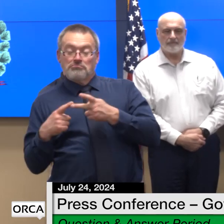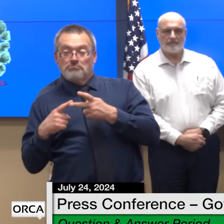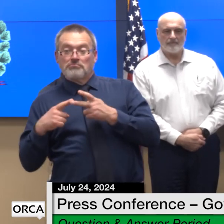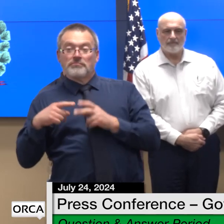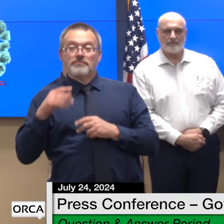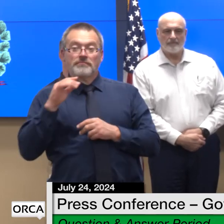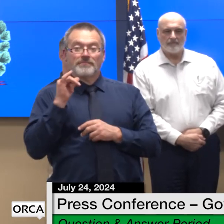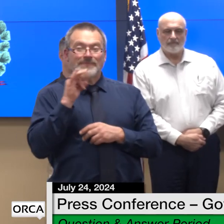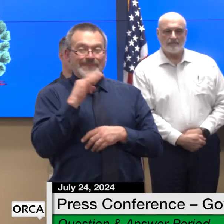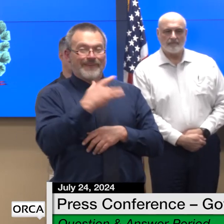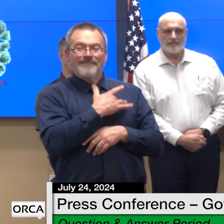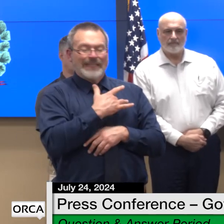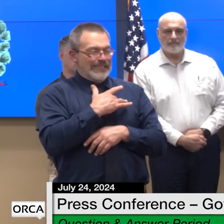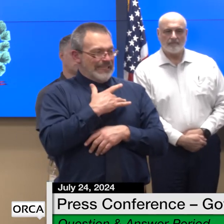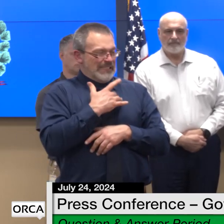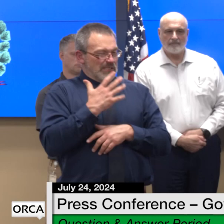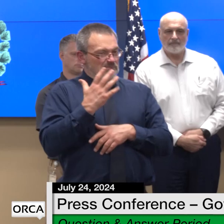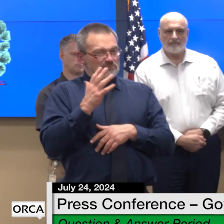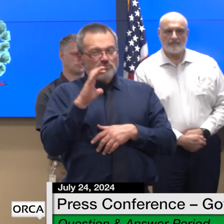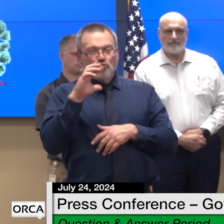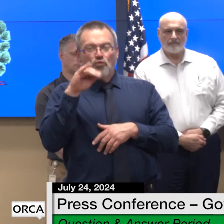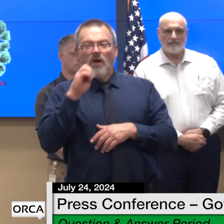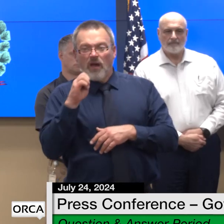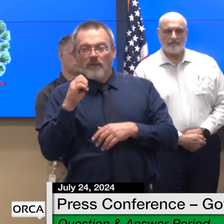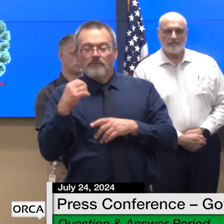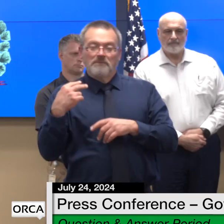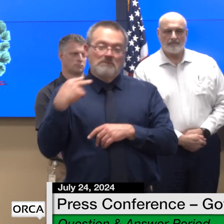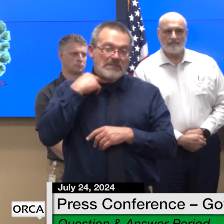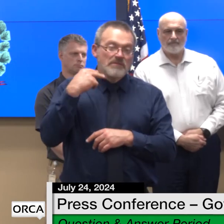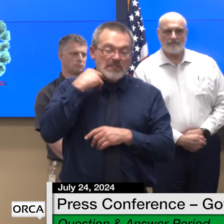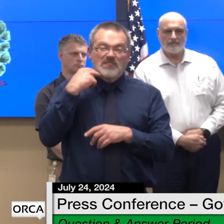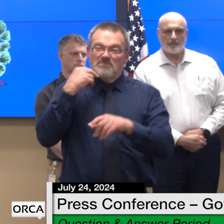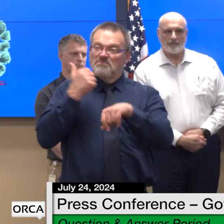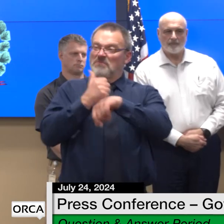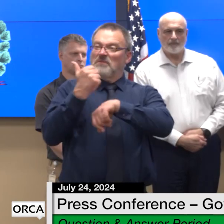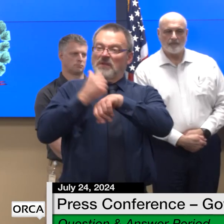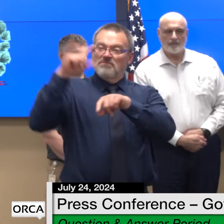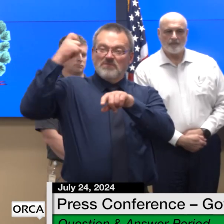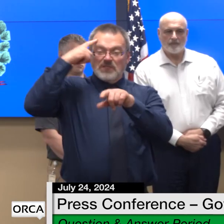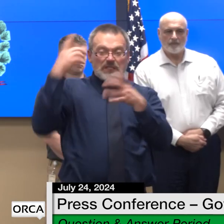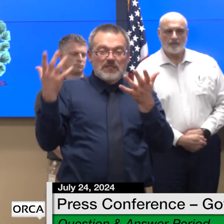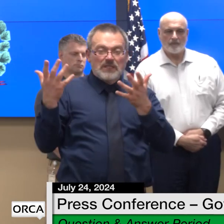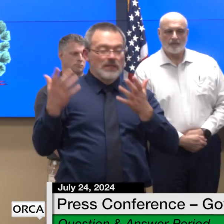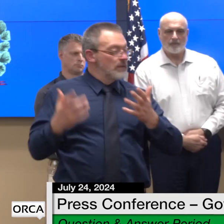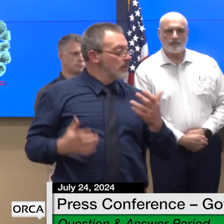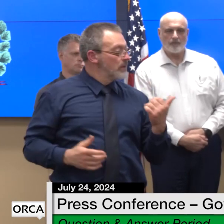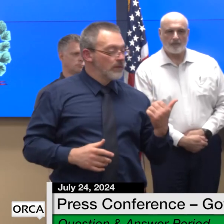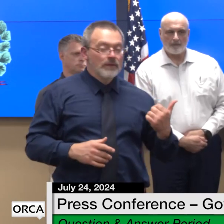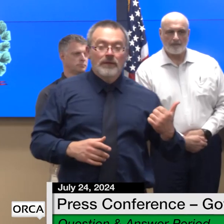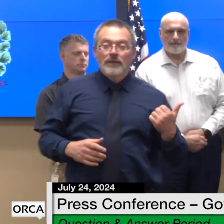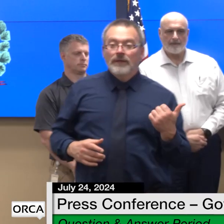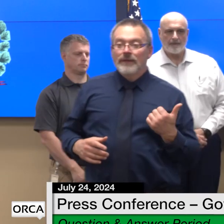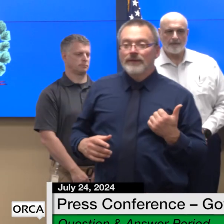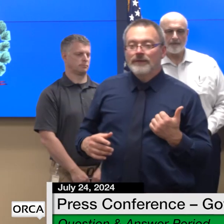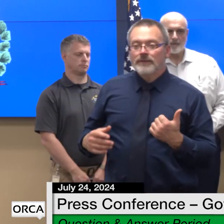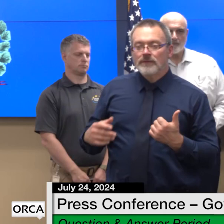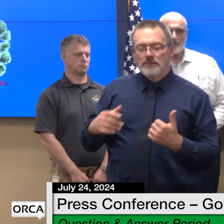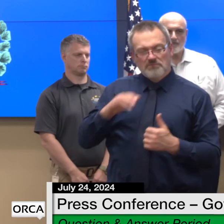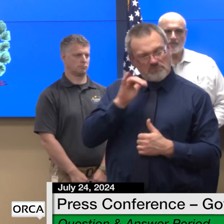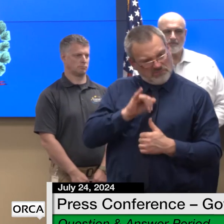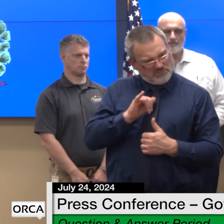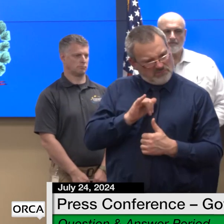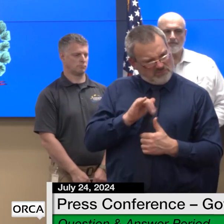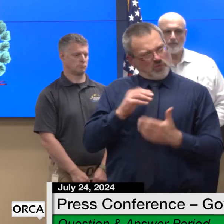be blaming the state to some degree for this. I have not heard that, and as